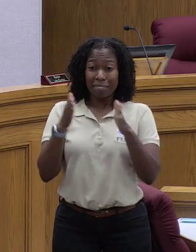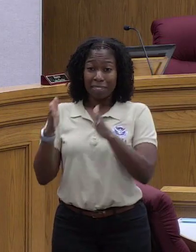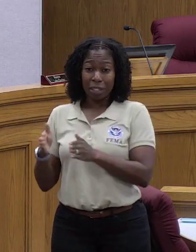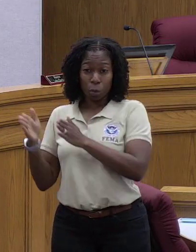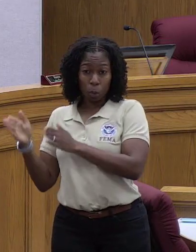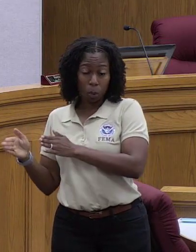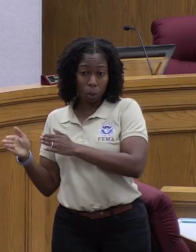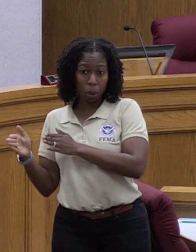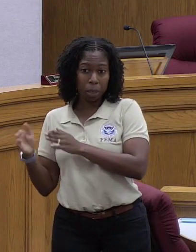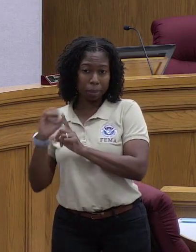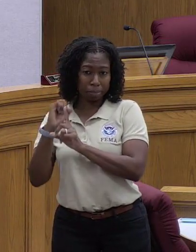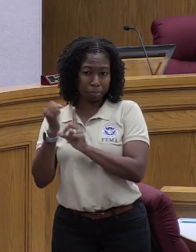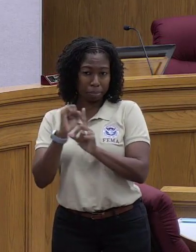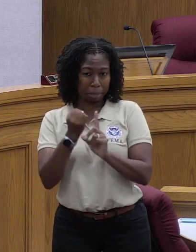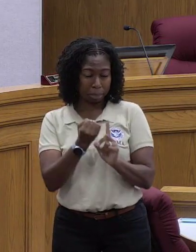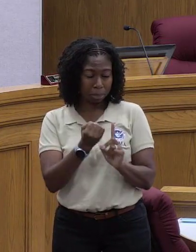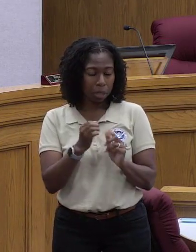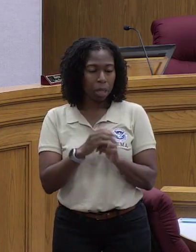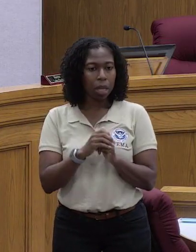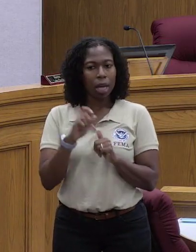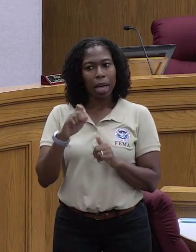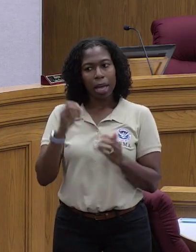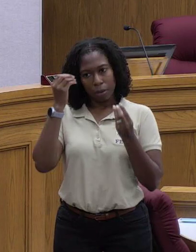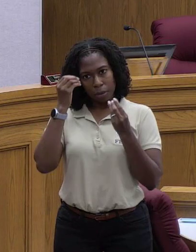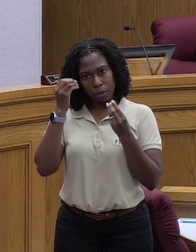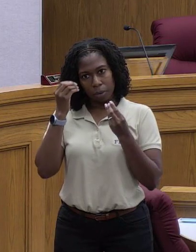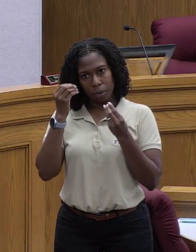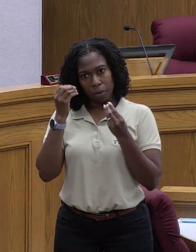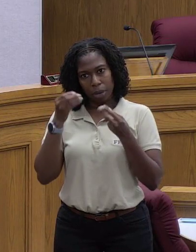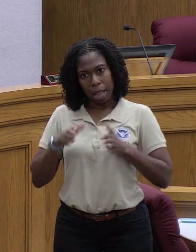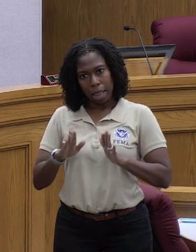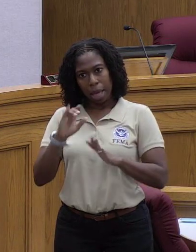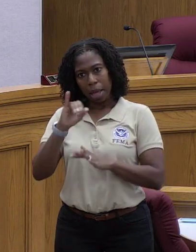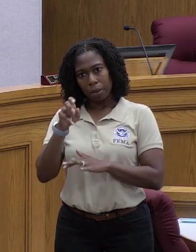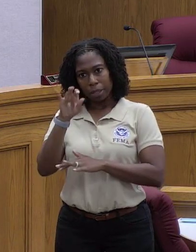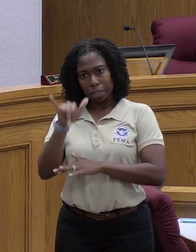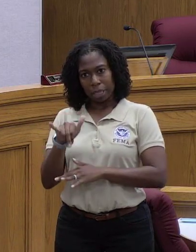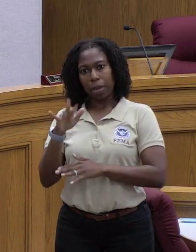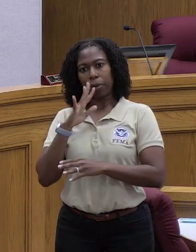let Jerry address that